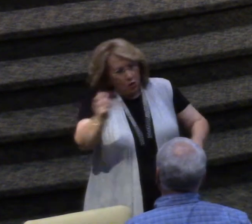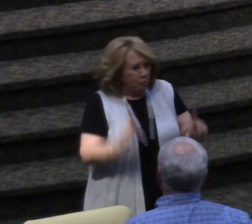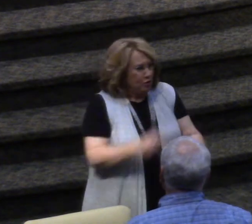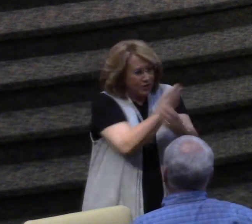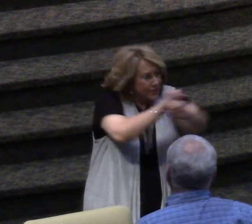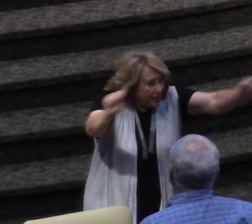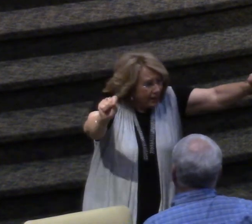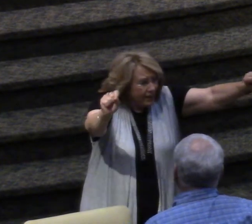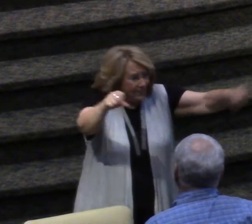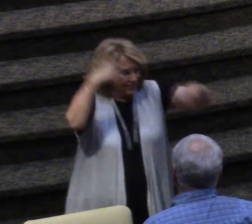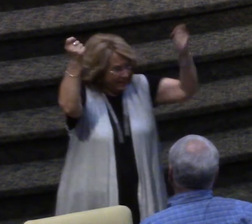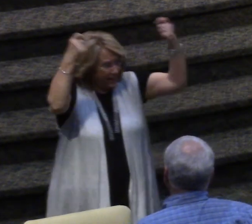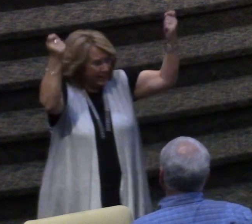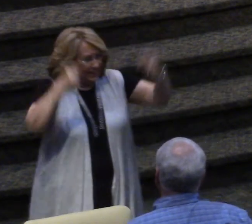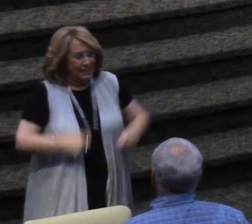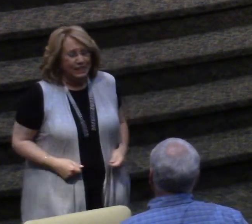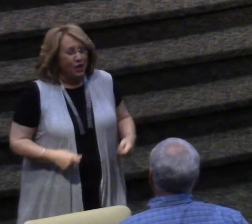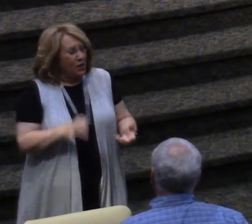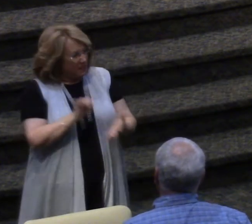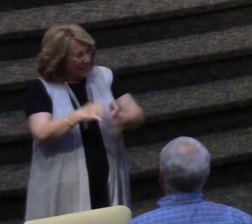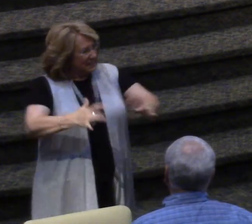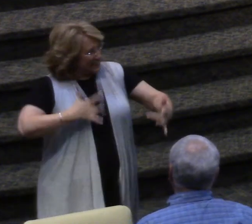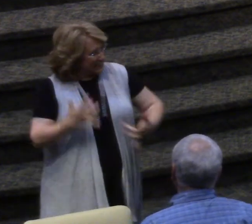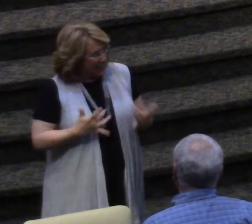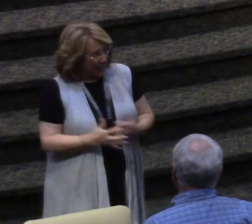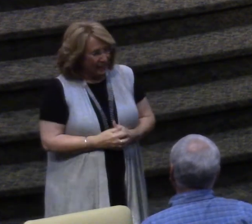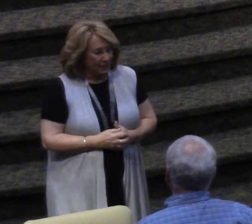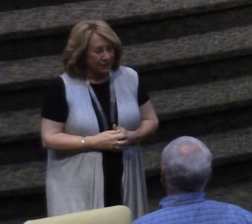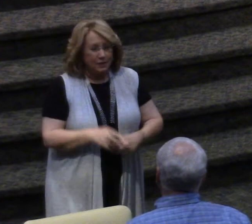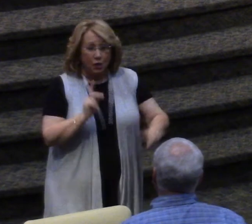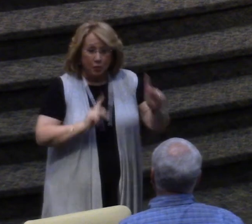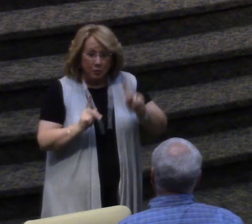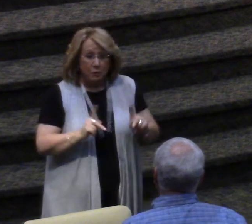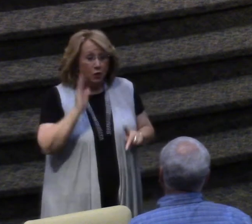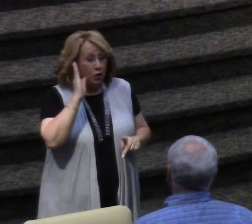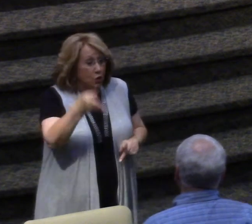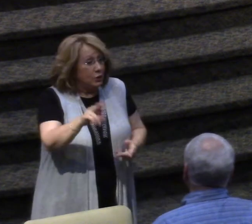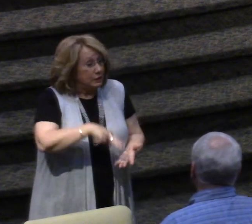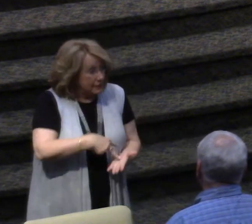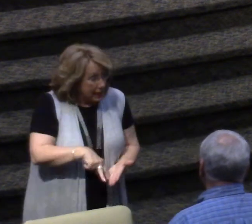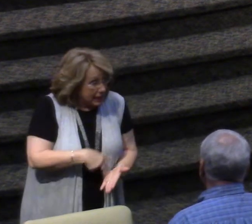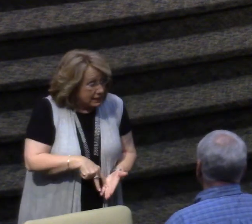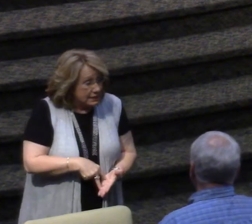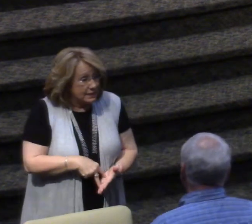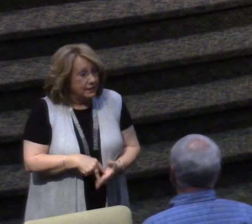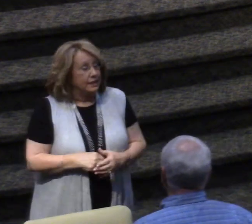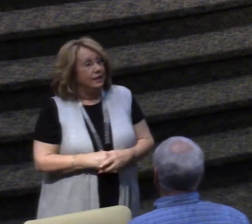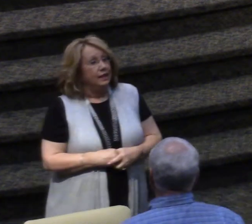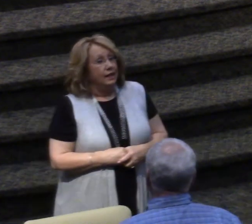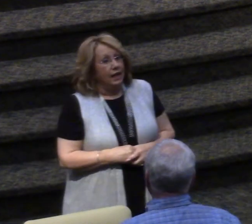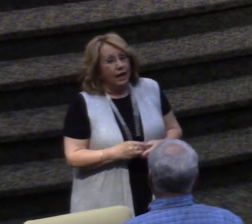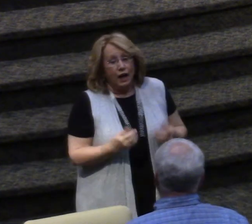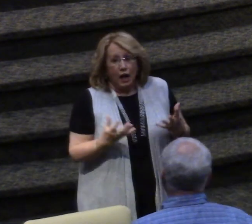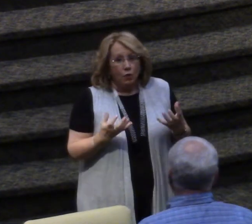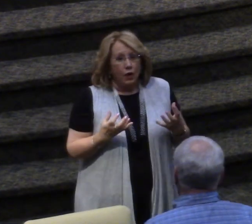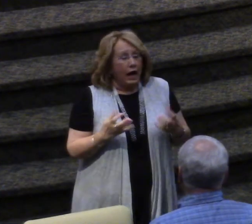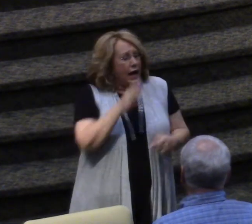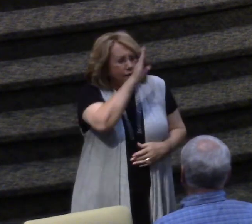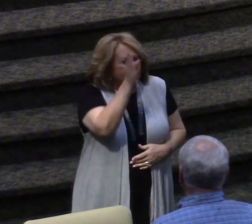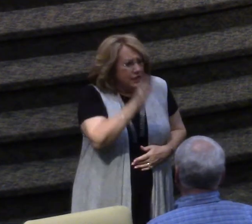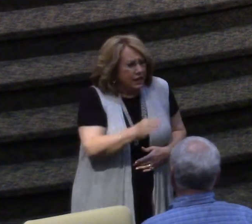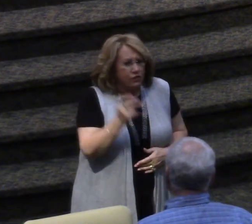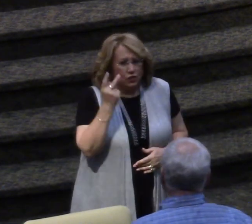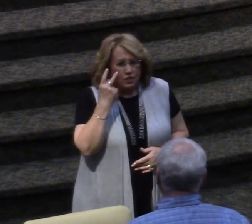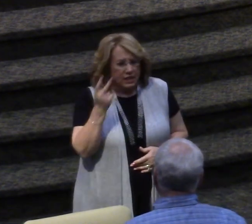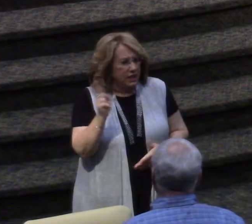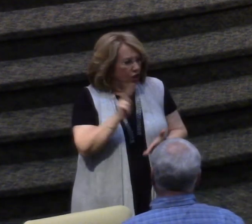And I'm going to tell you what, that fired me up. So the people who will dance are the people with victory. I watch a lot of ball games, and I've never seen the